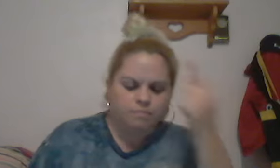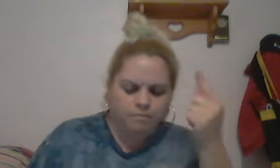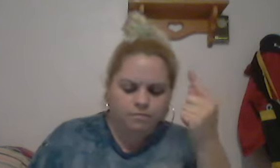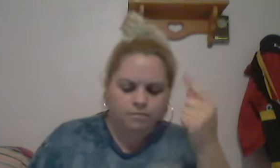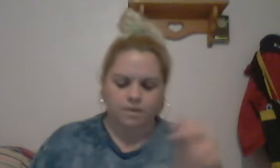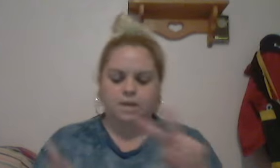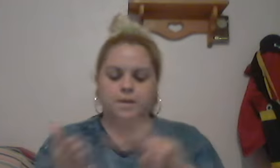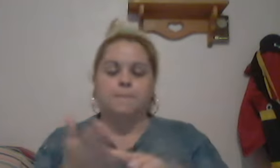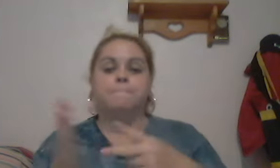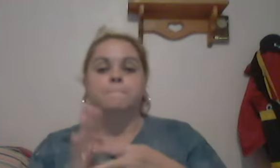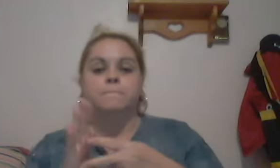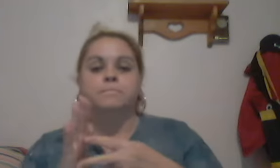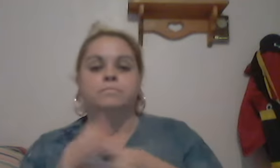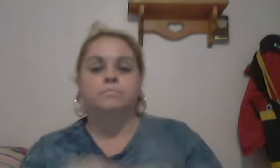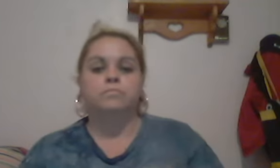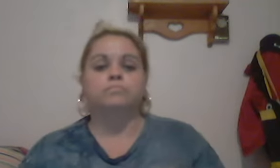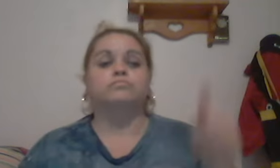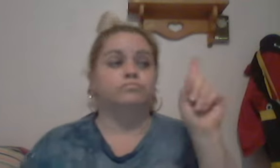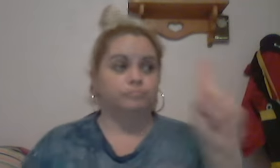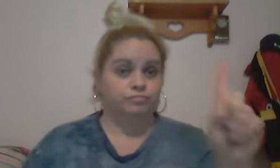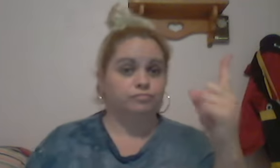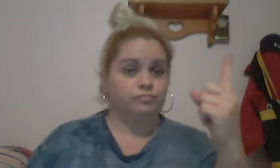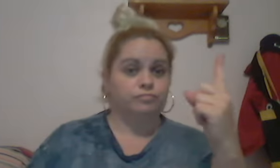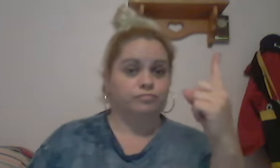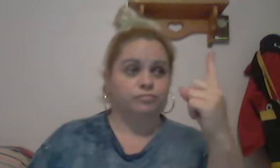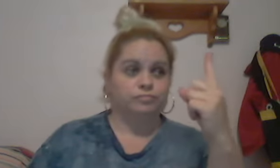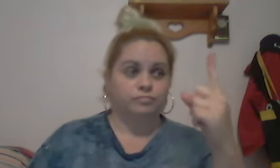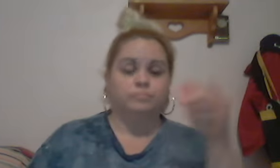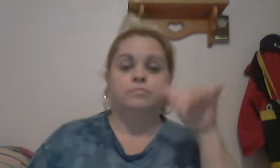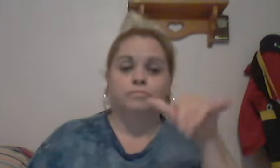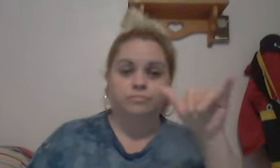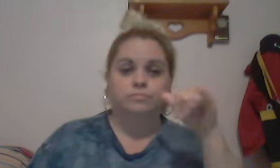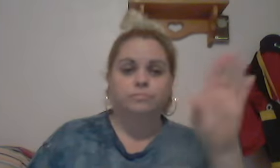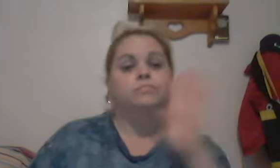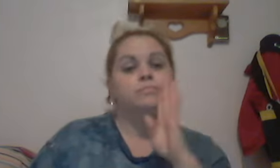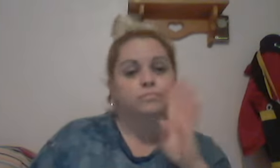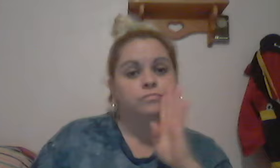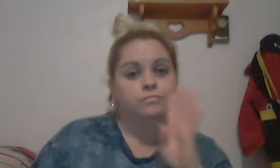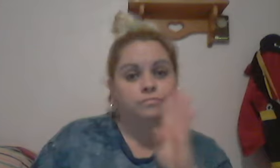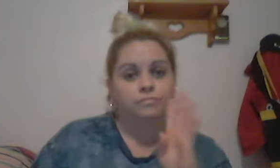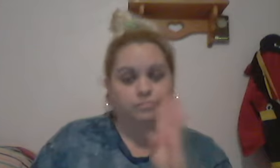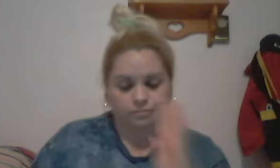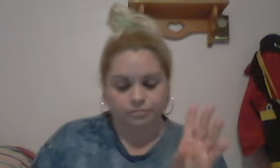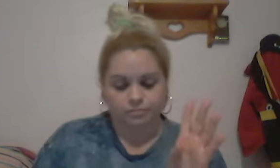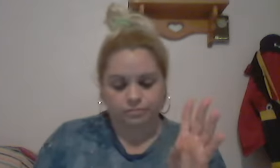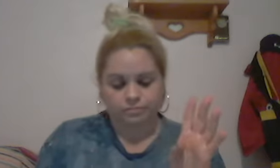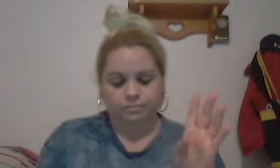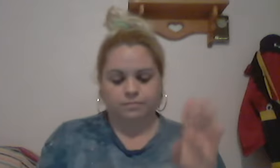others would type it 2 or 3 times. Today, many of the TTYs have been replaced with VPs,